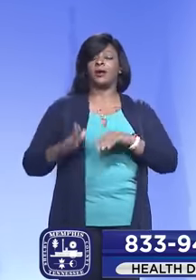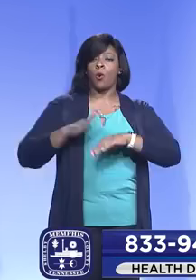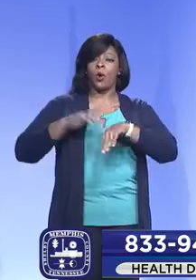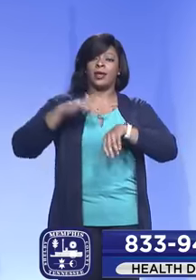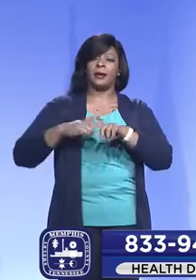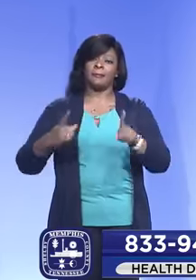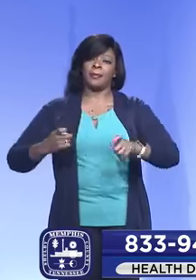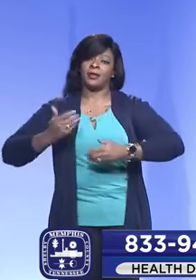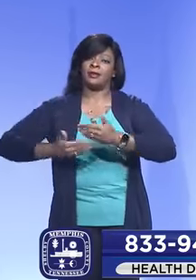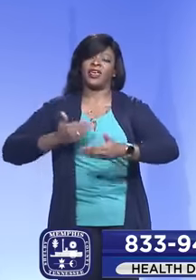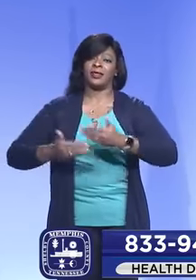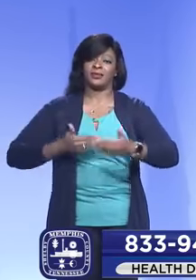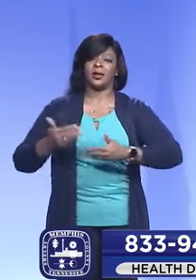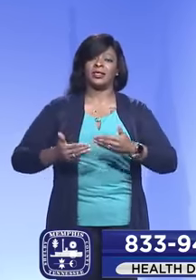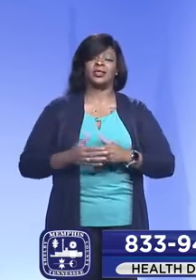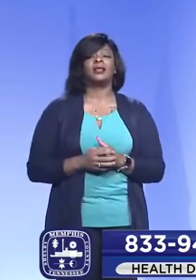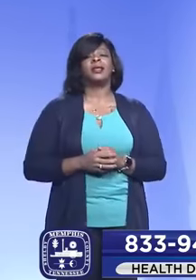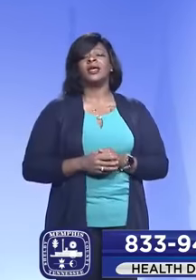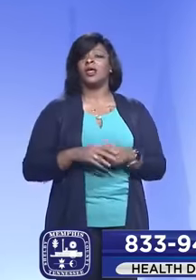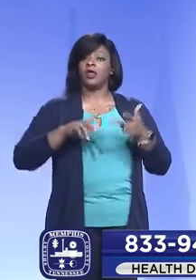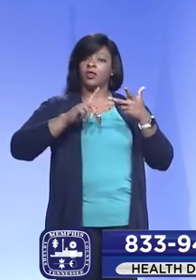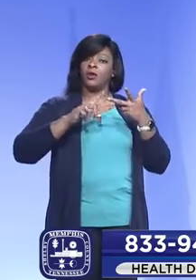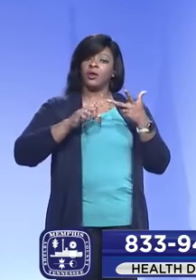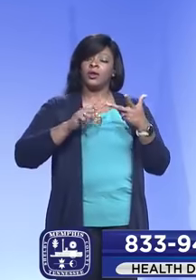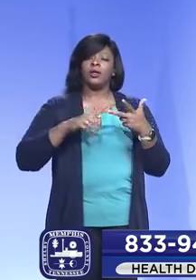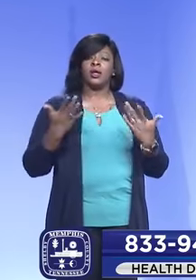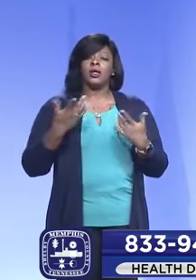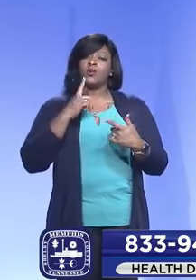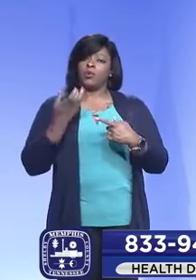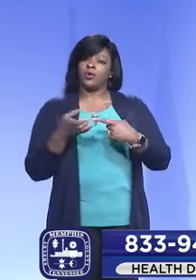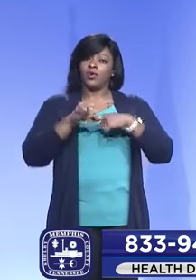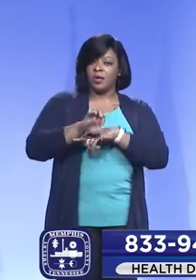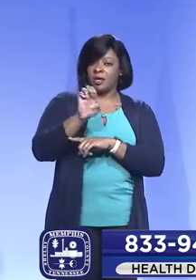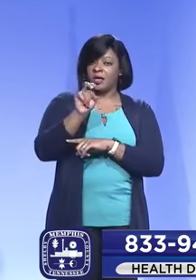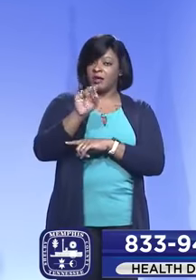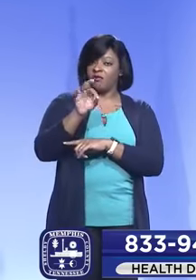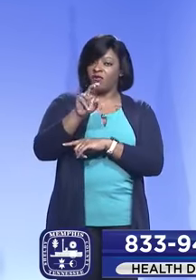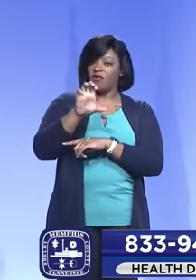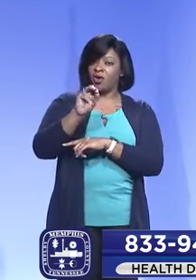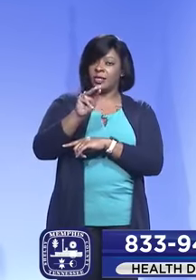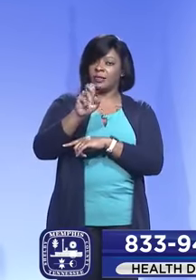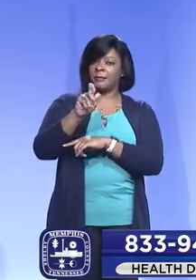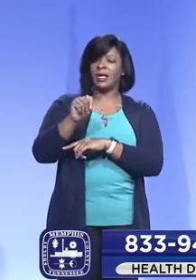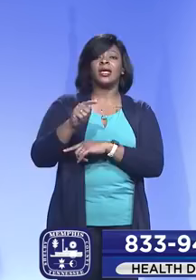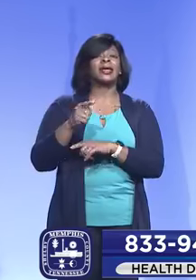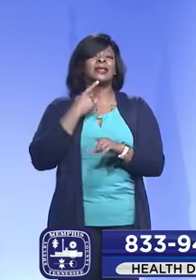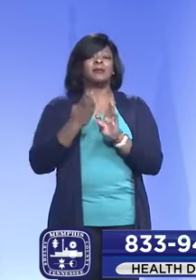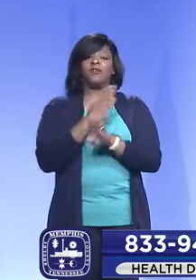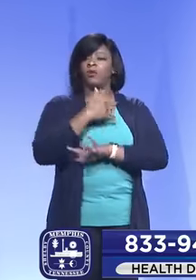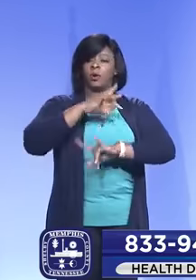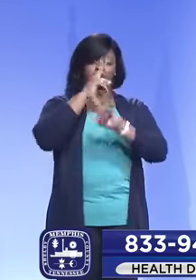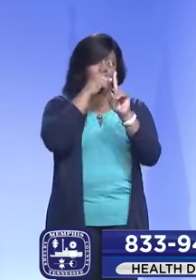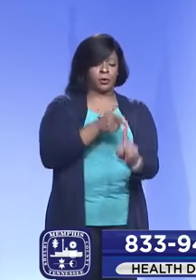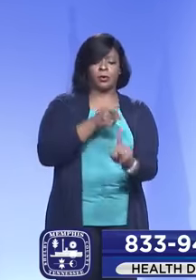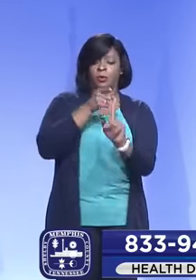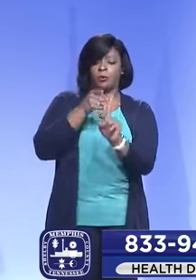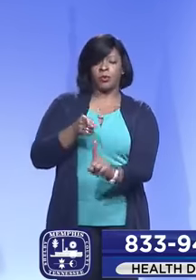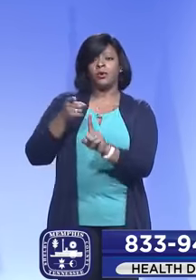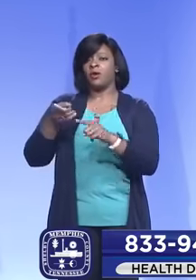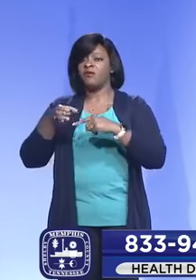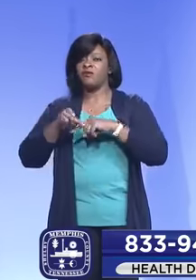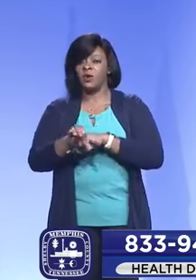timely manner. The third area is enforcement. As we've said before, we'll be laser focused on